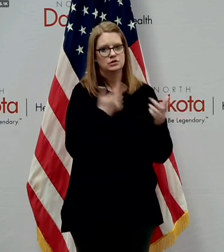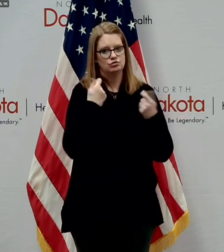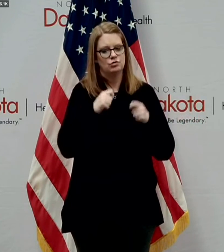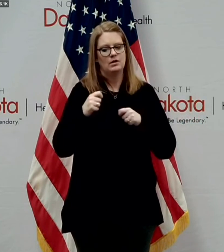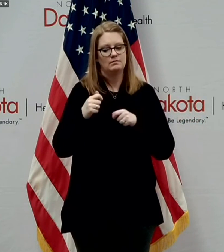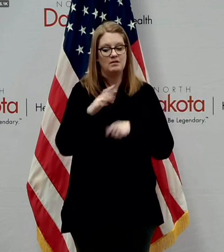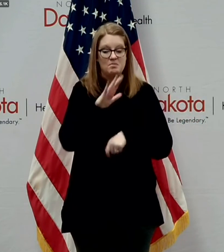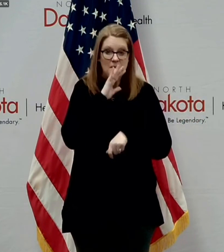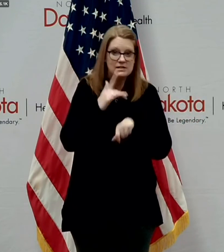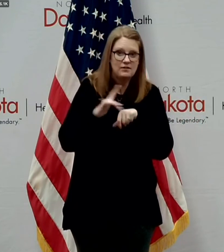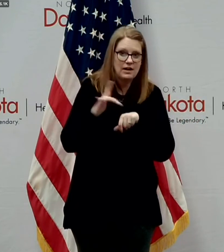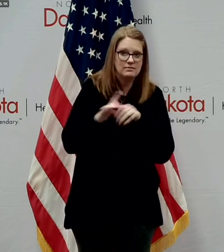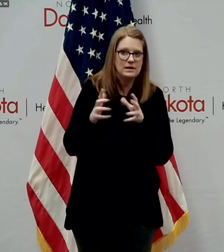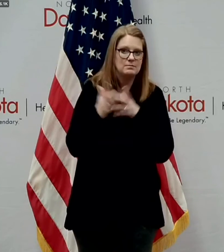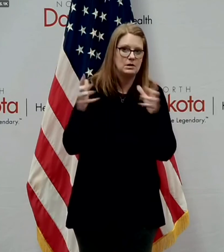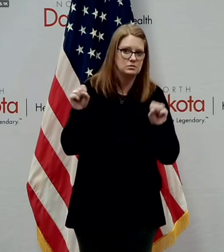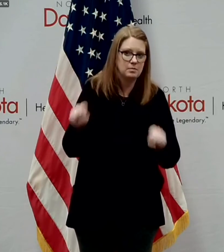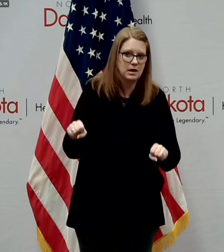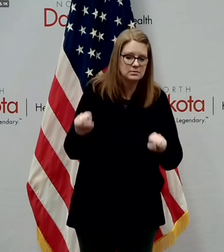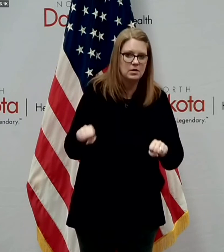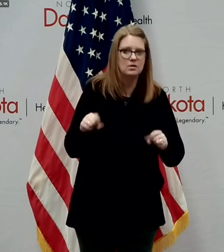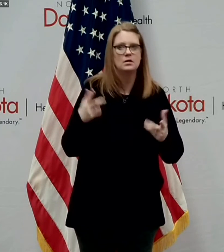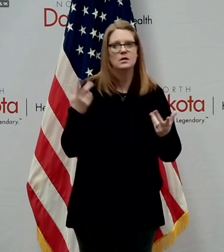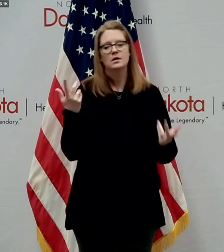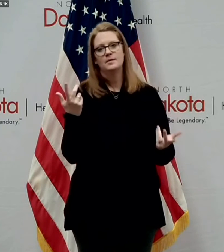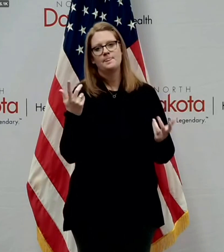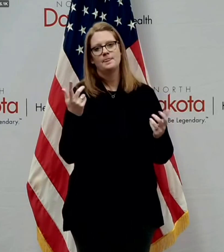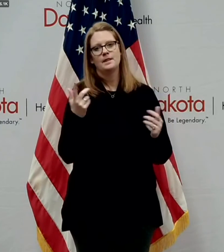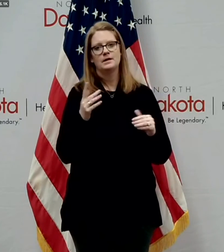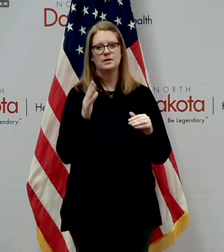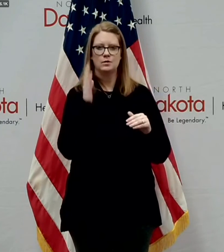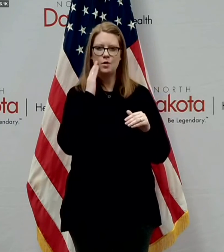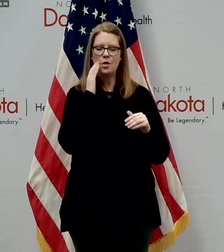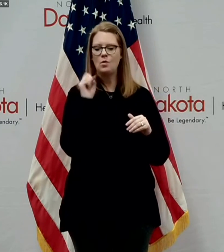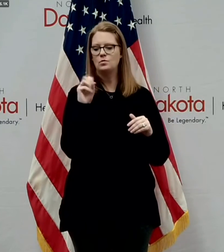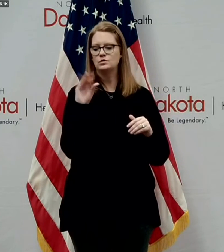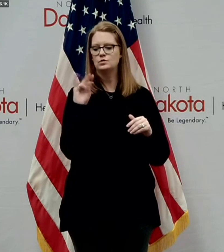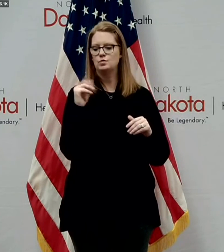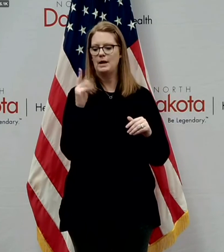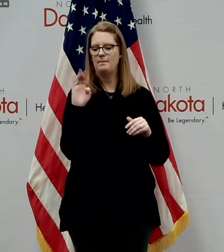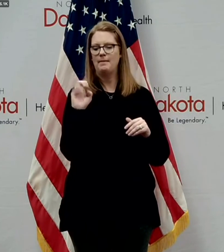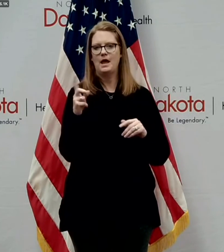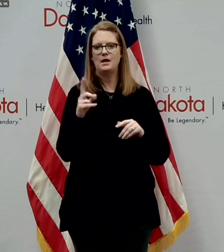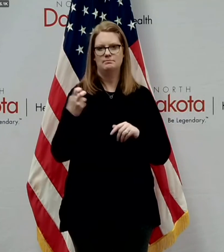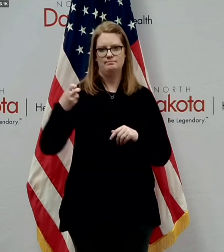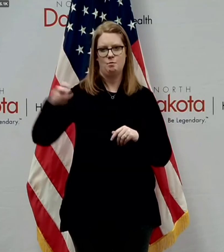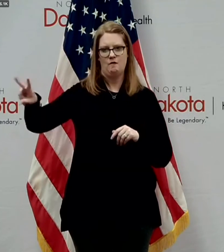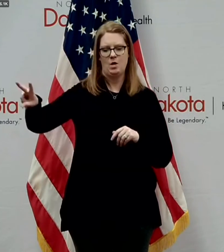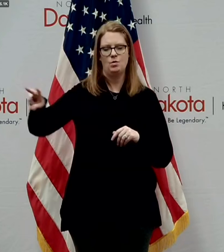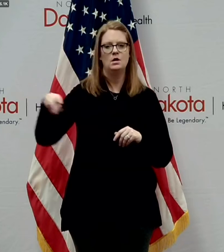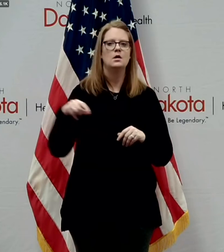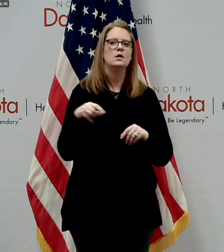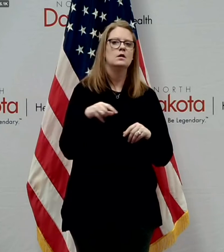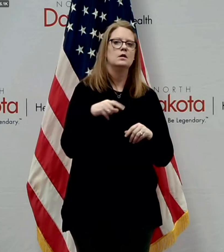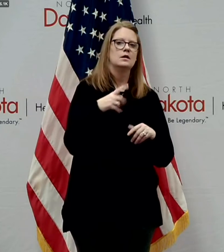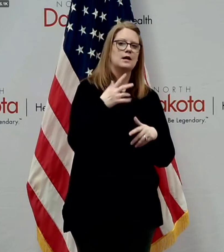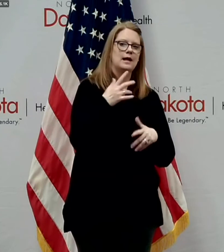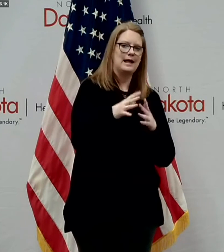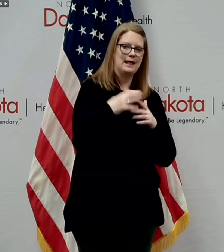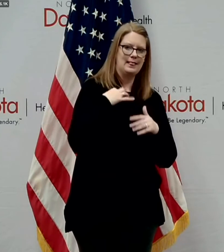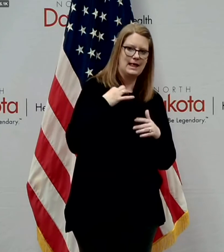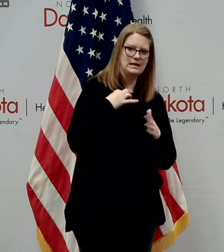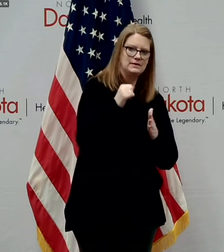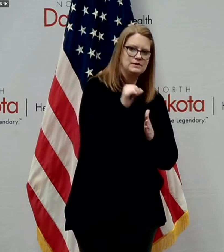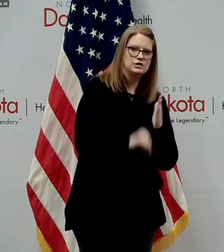as possible. And they can do that through moving out swing bed patients, stopping elective surgeries, and